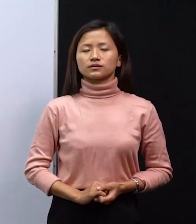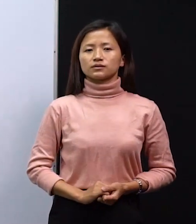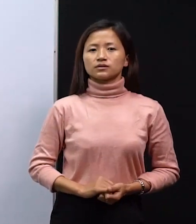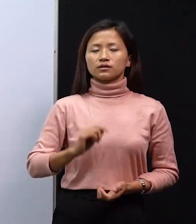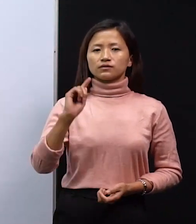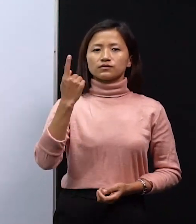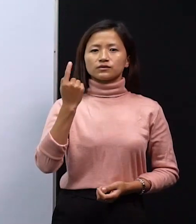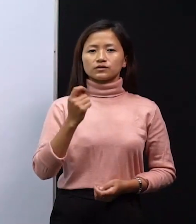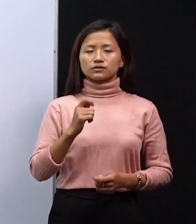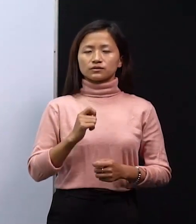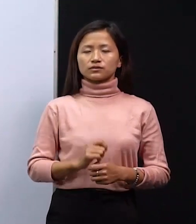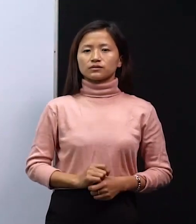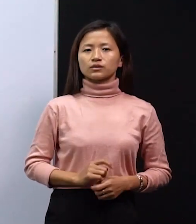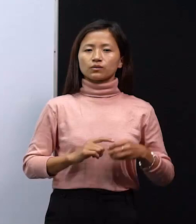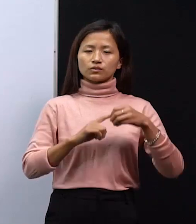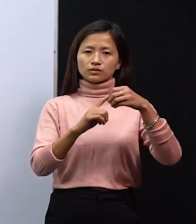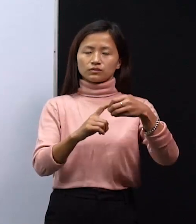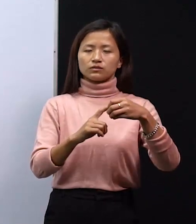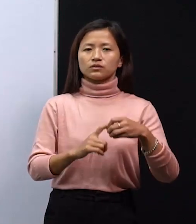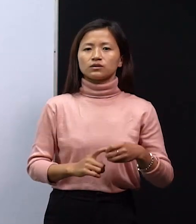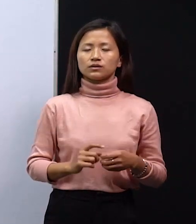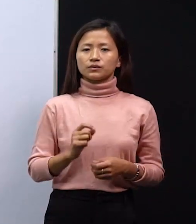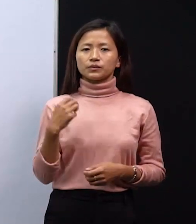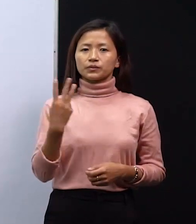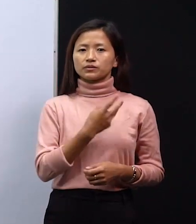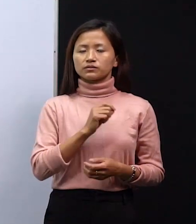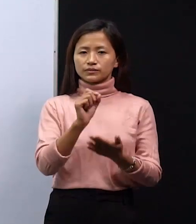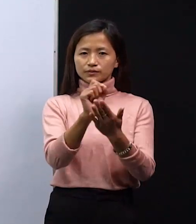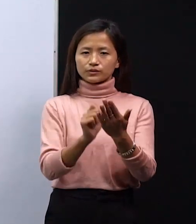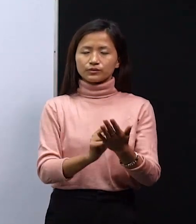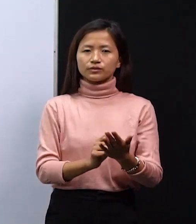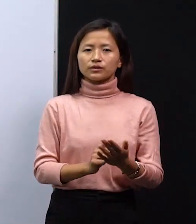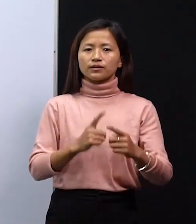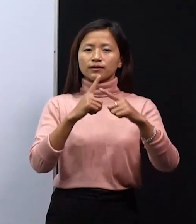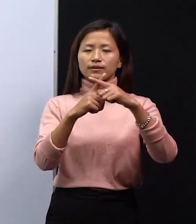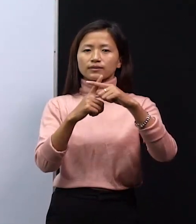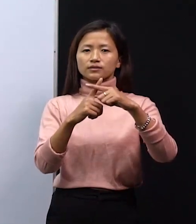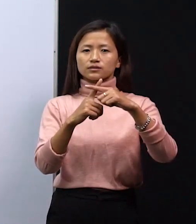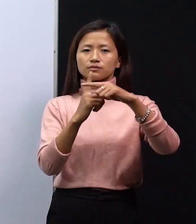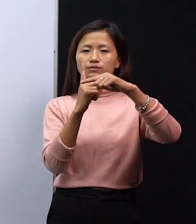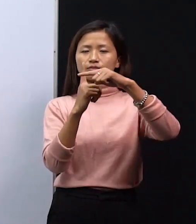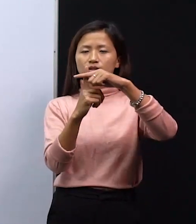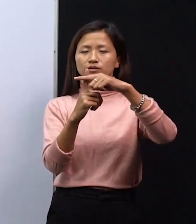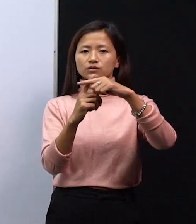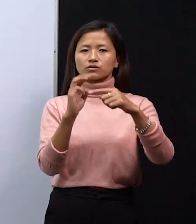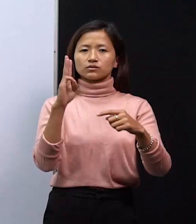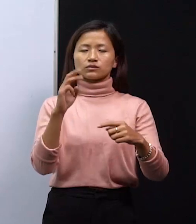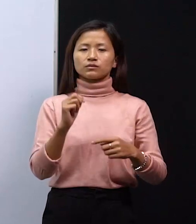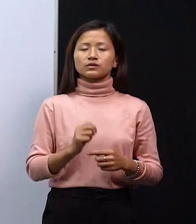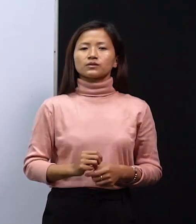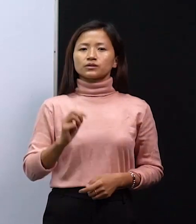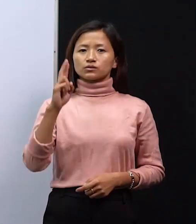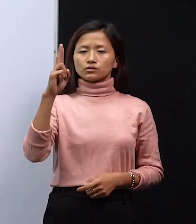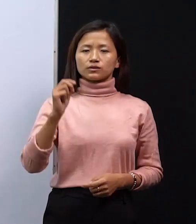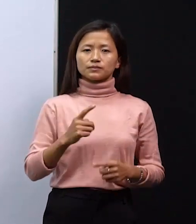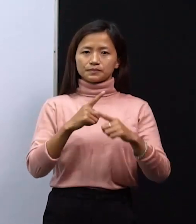the first question we can write like this. X plus 3 is being multiplied 2 times. That